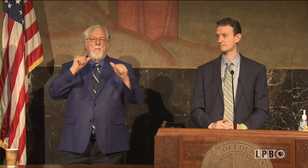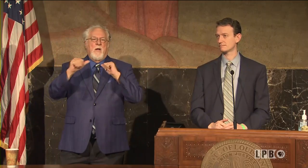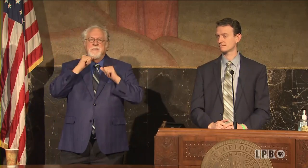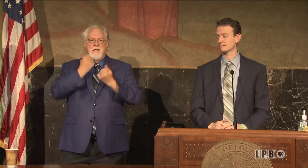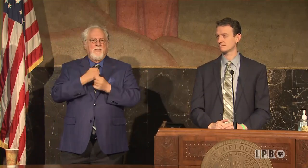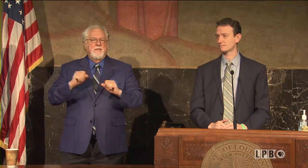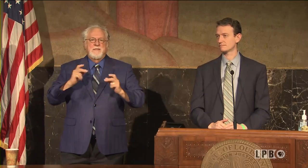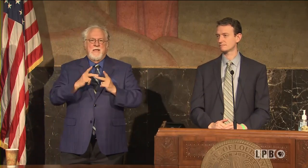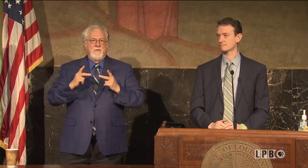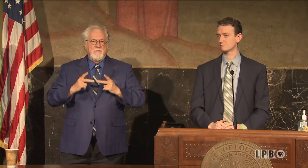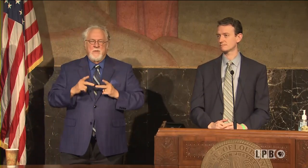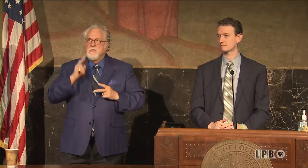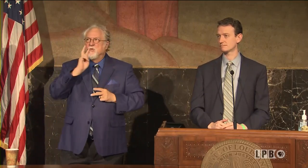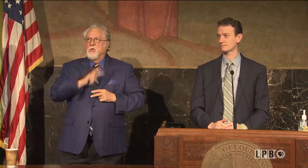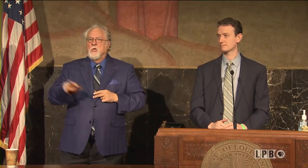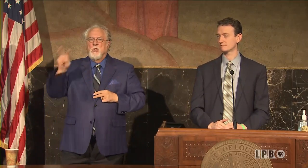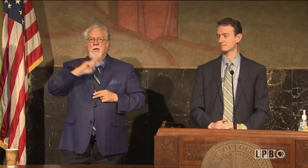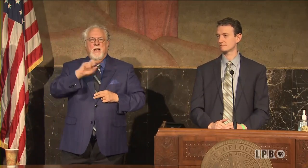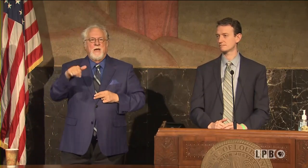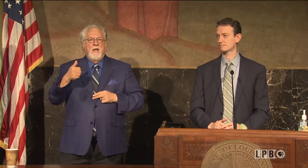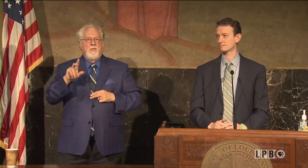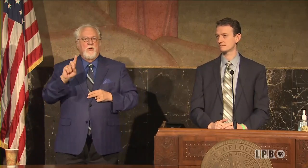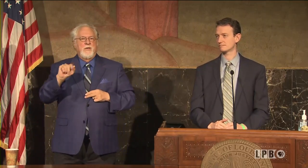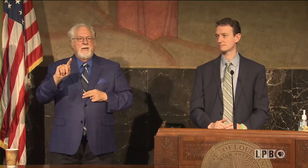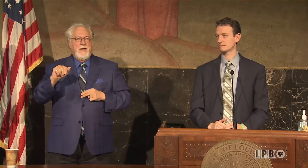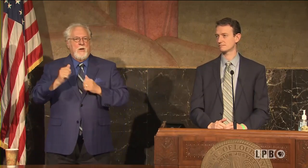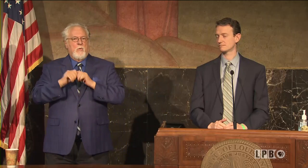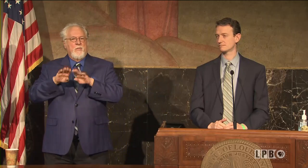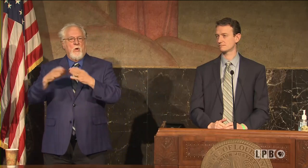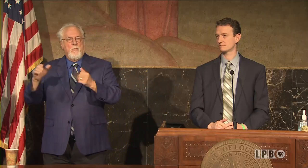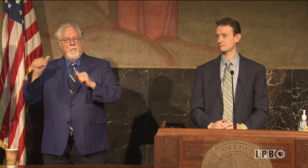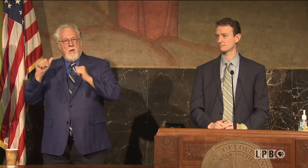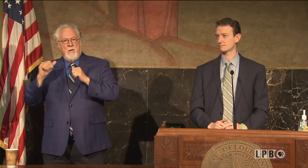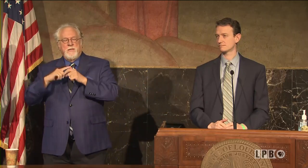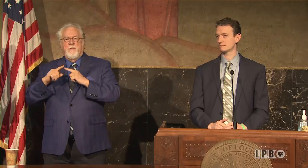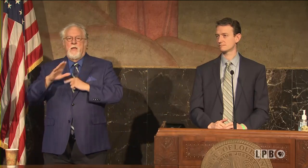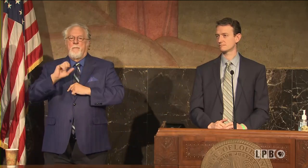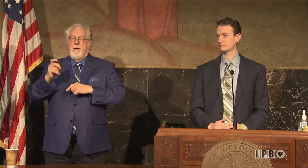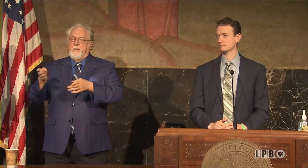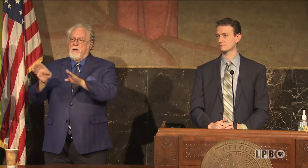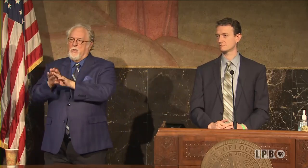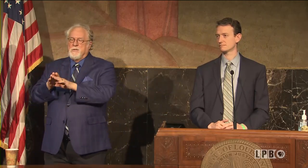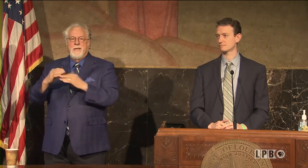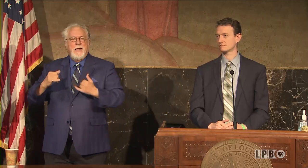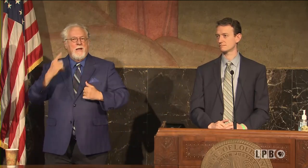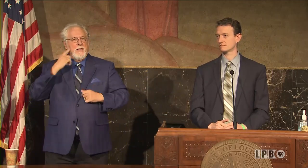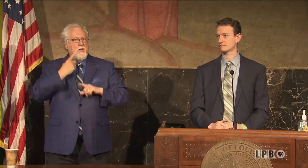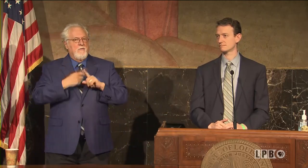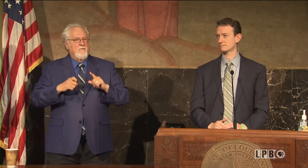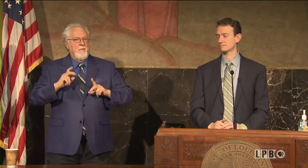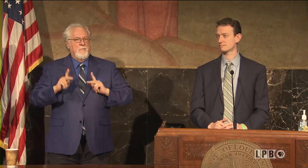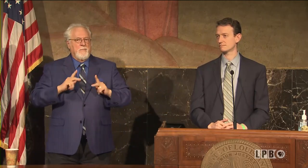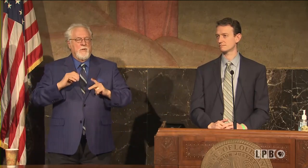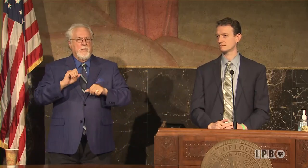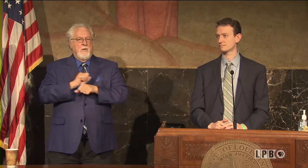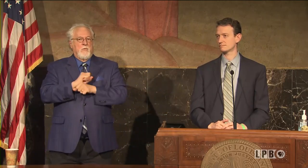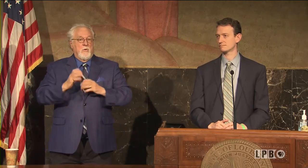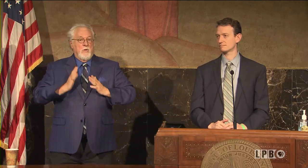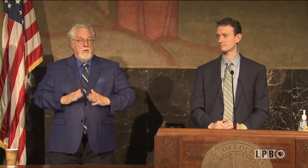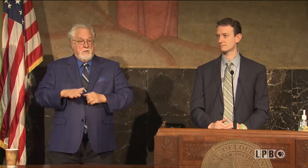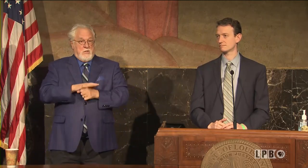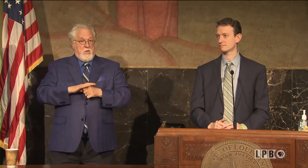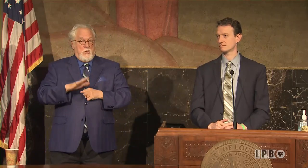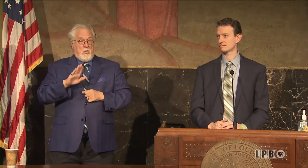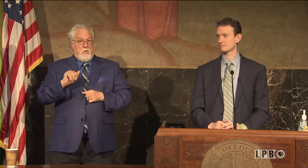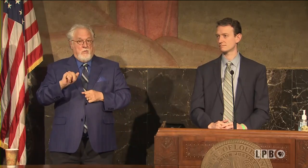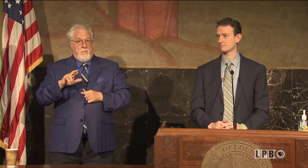looking at data from other parts of the world that open bars and then having to go back and close them. We're now hearing from patrons and employees at local